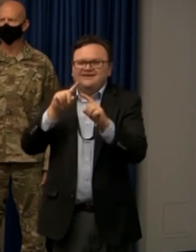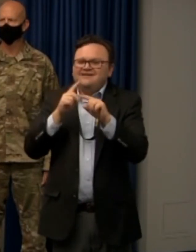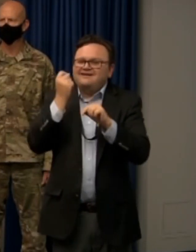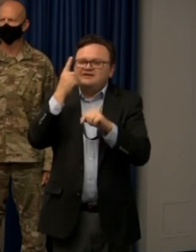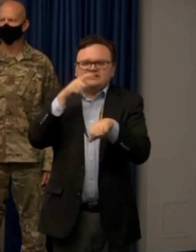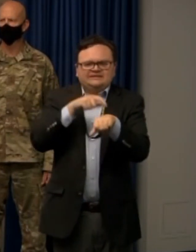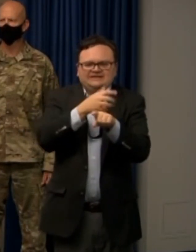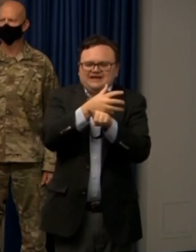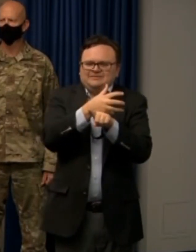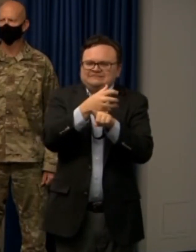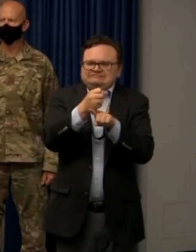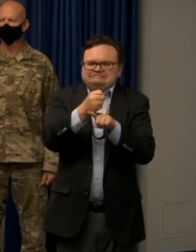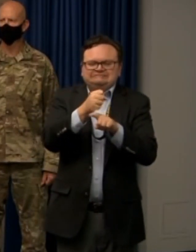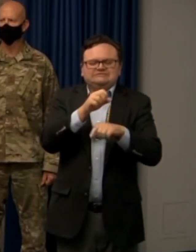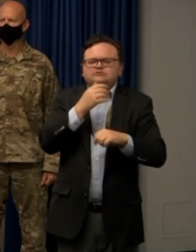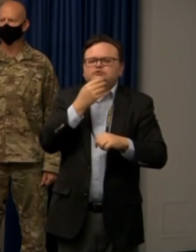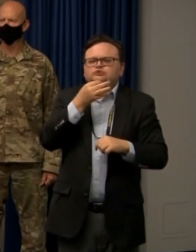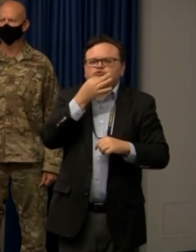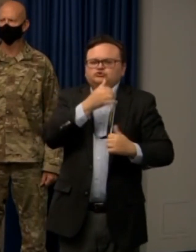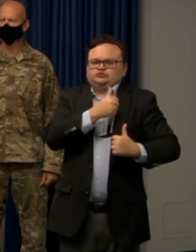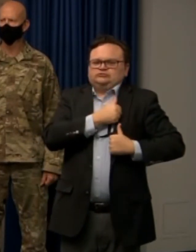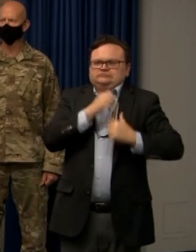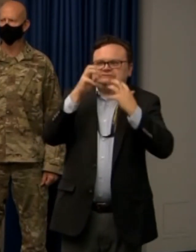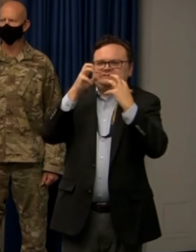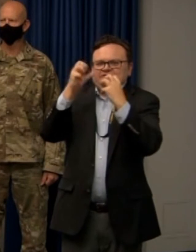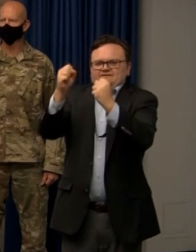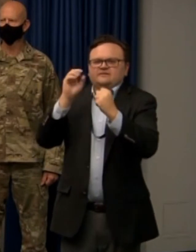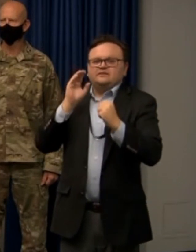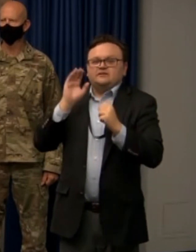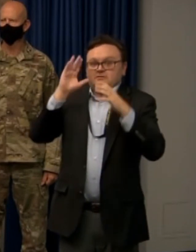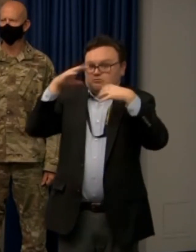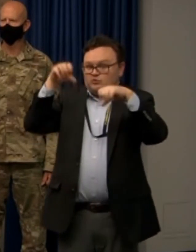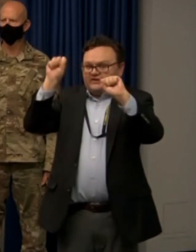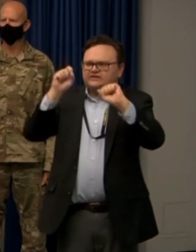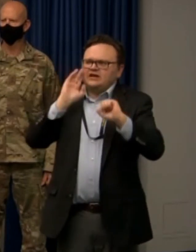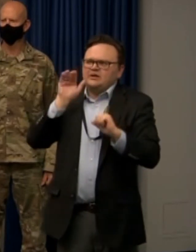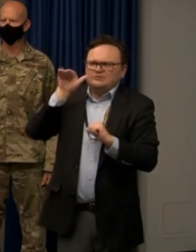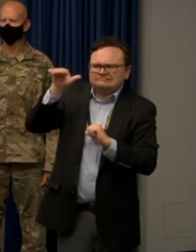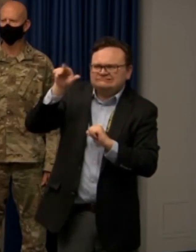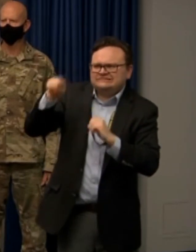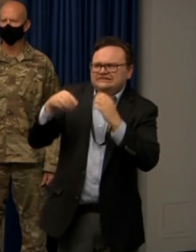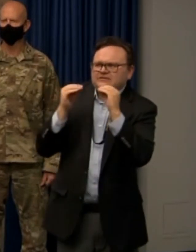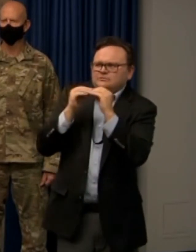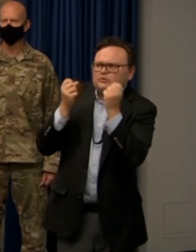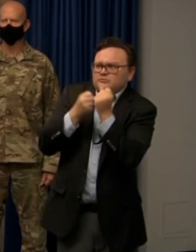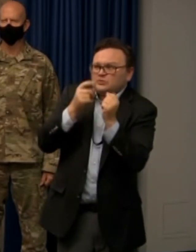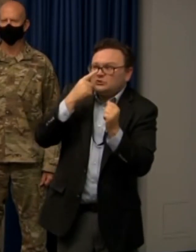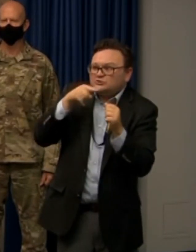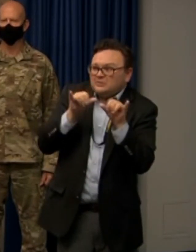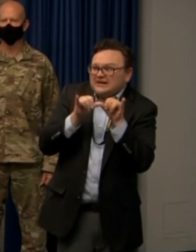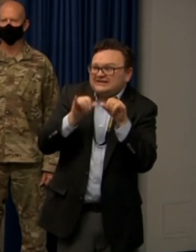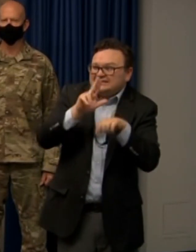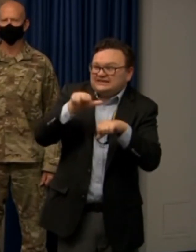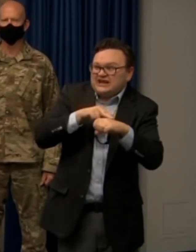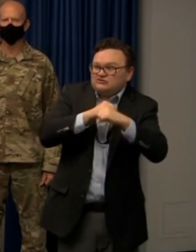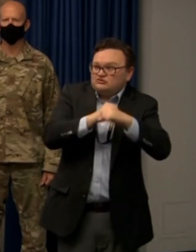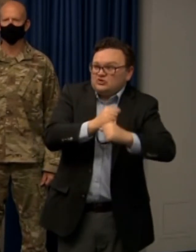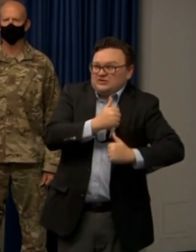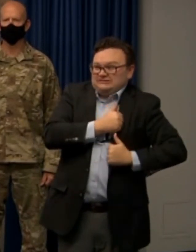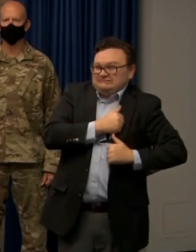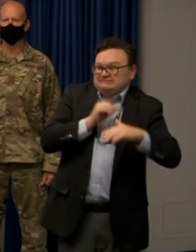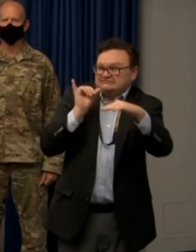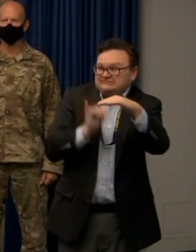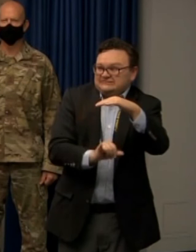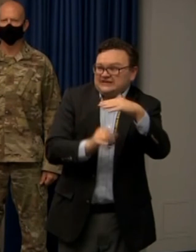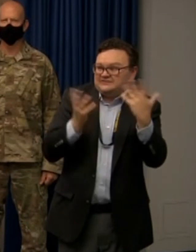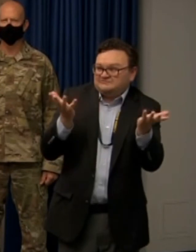difficult position as we continue to go forward. So we'll be asking, for some support there, and then also just continued support with some of the